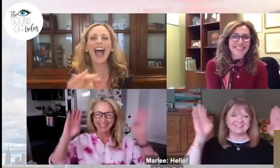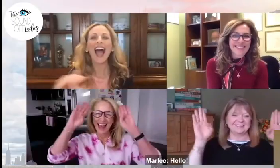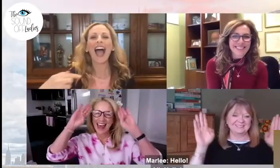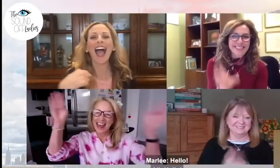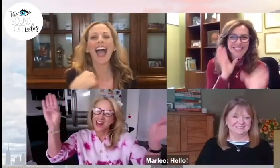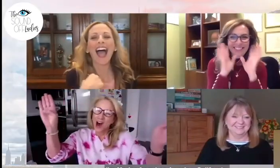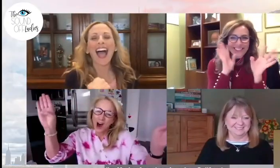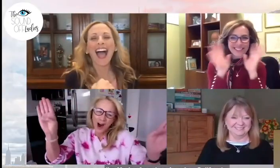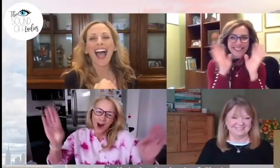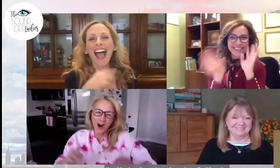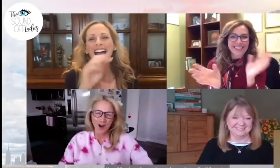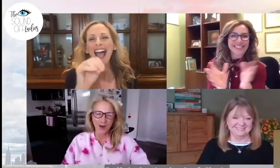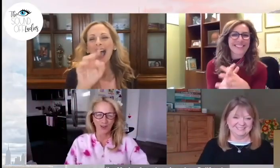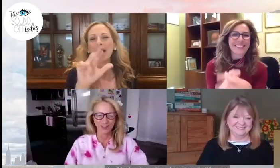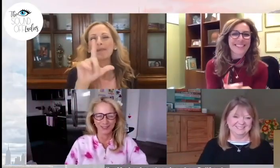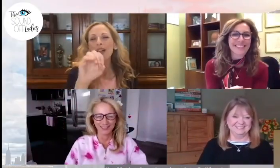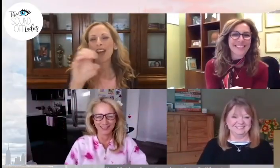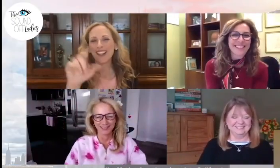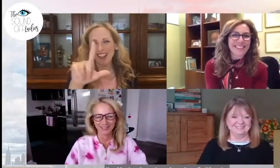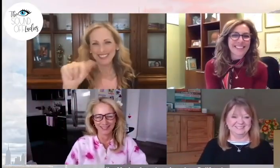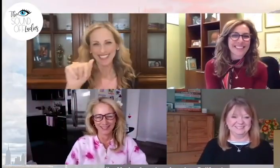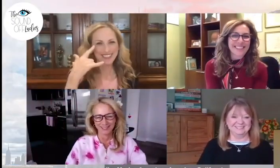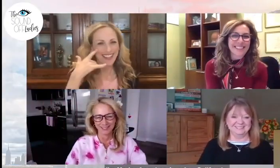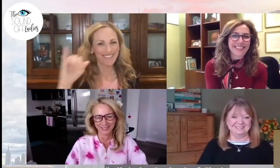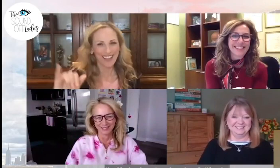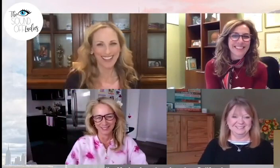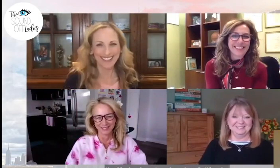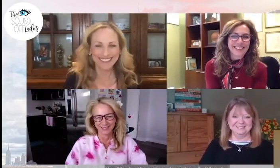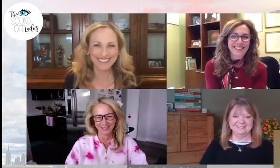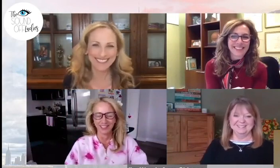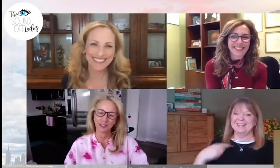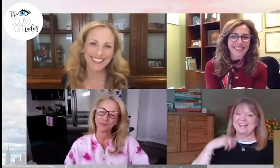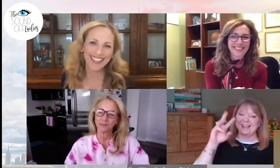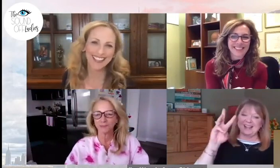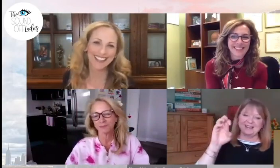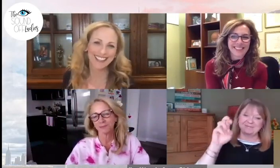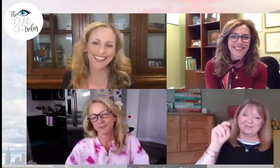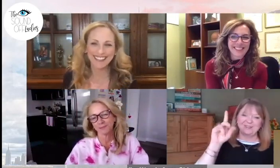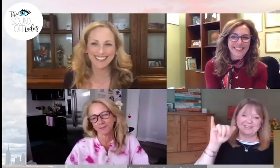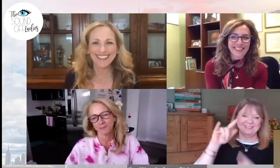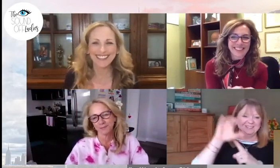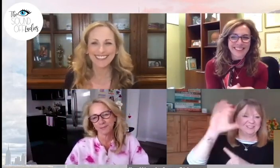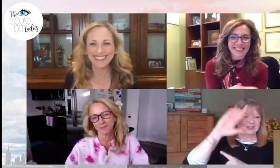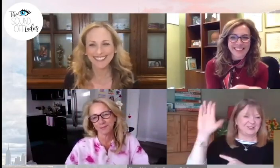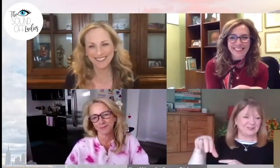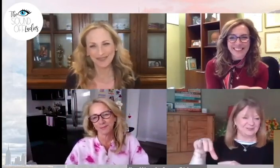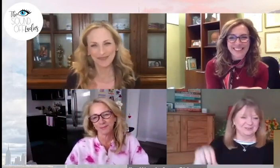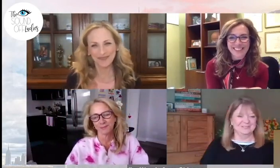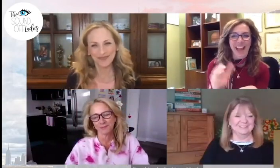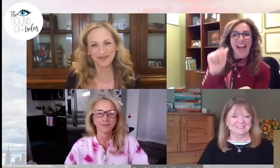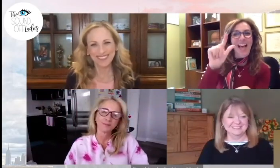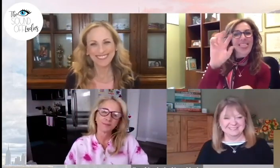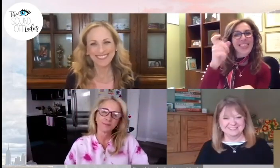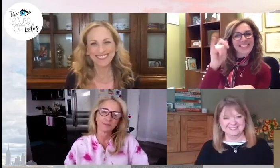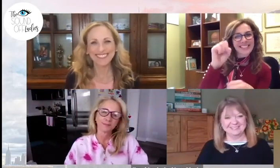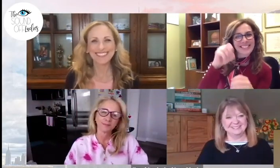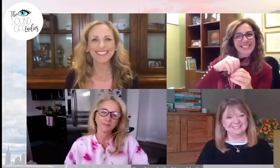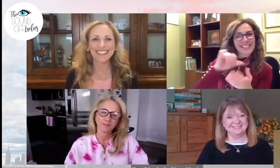Hello, hi. I'm Marley and I'm from Los Angeles, California. I'm Wendy and I'm from Chicago. I'm Alexis and